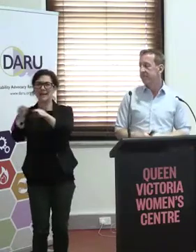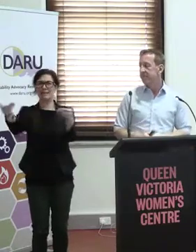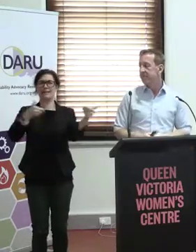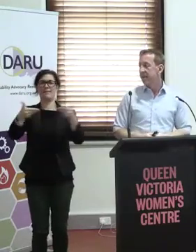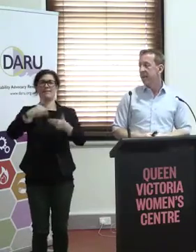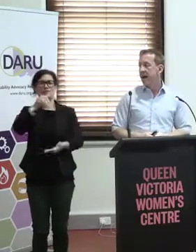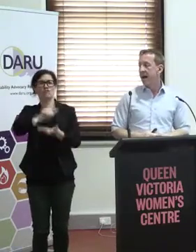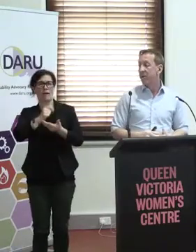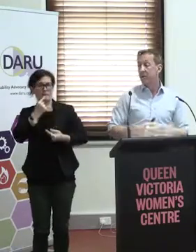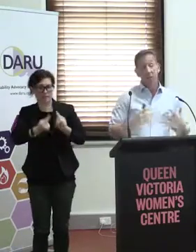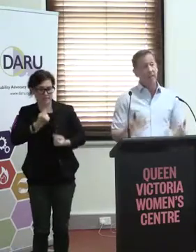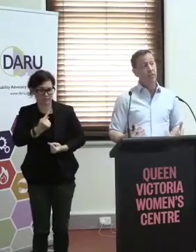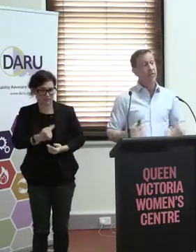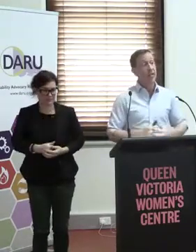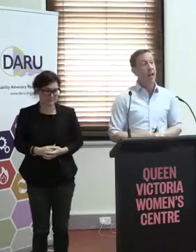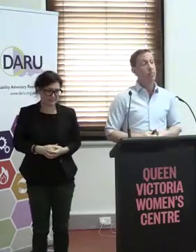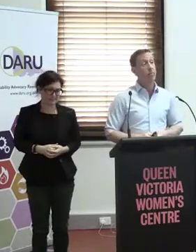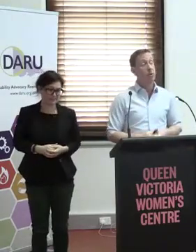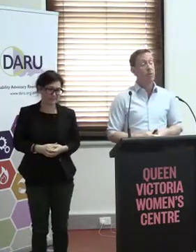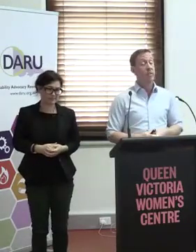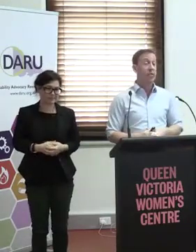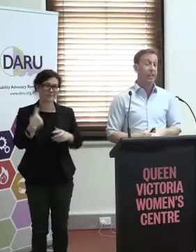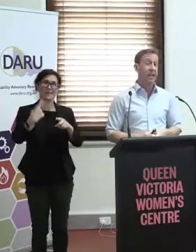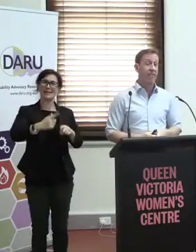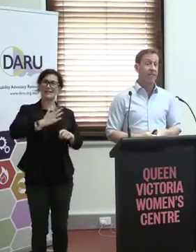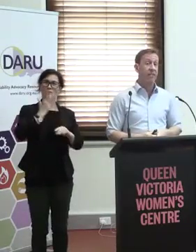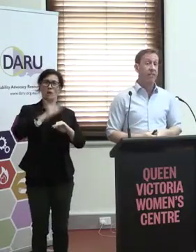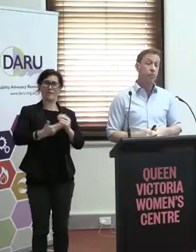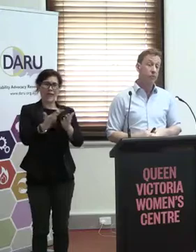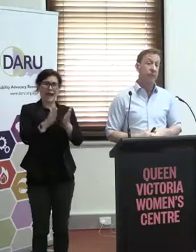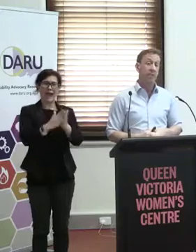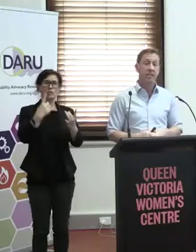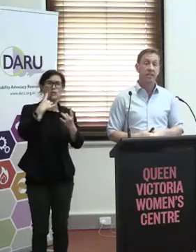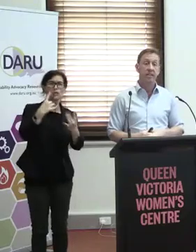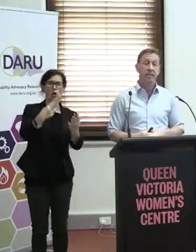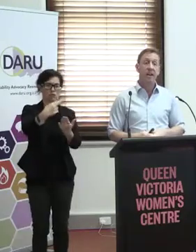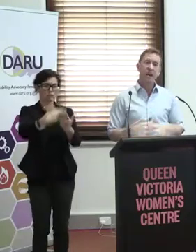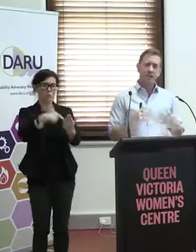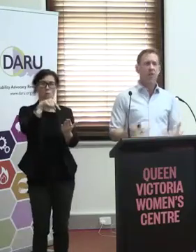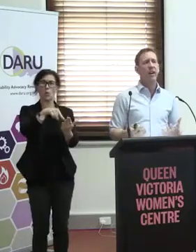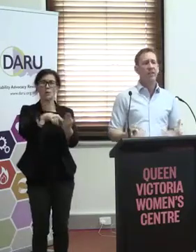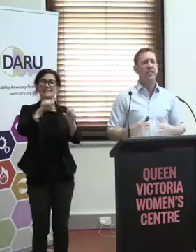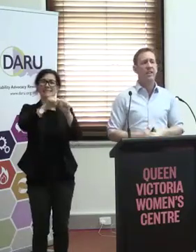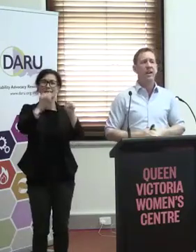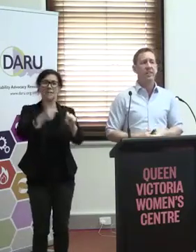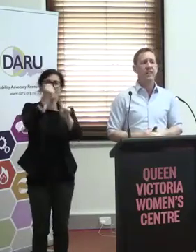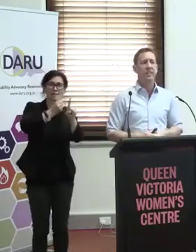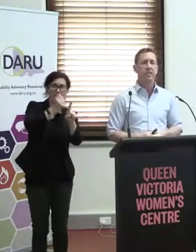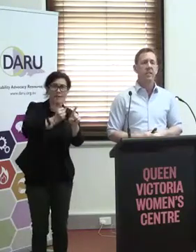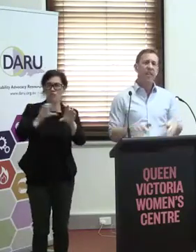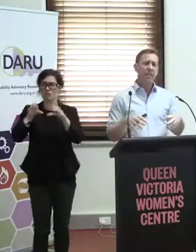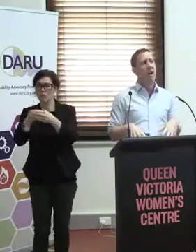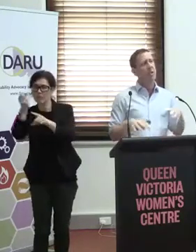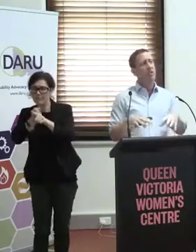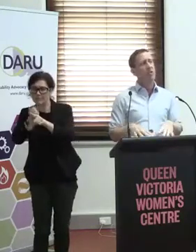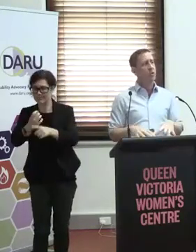organisations. We're also interested in how we report systemic advocacy, group advocacy, and self-advocacy